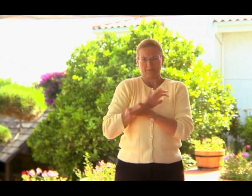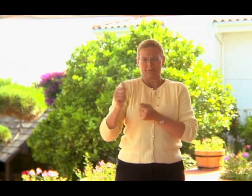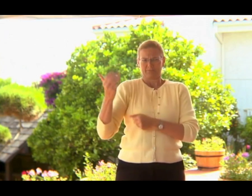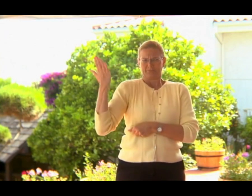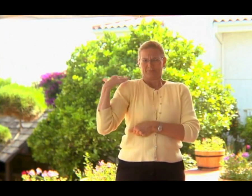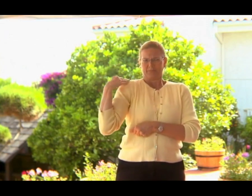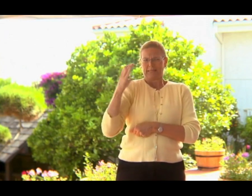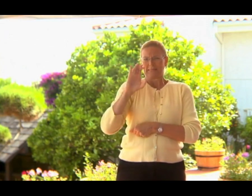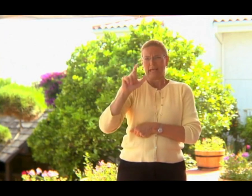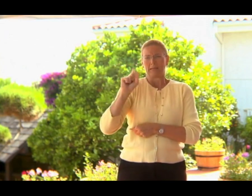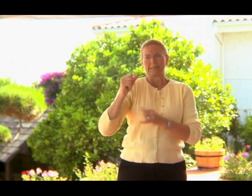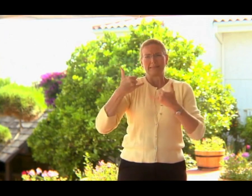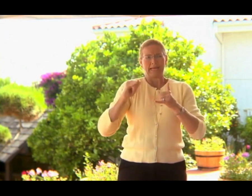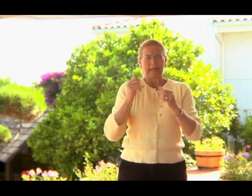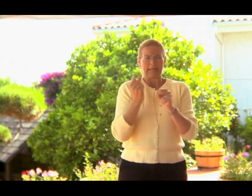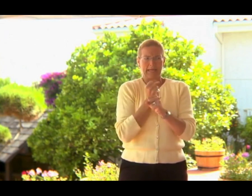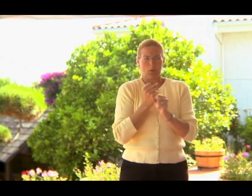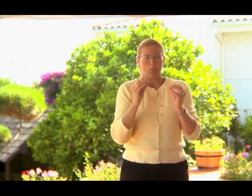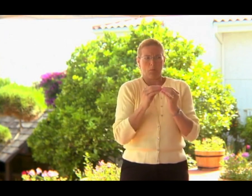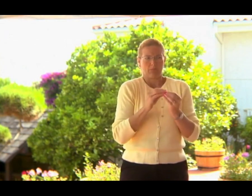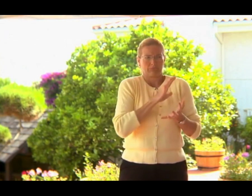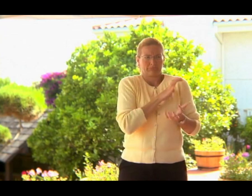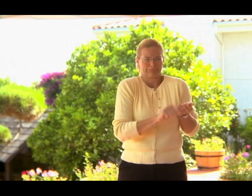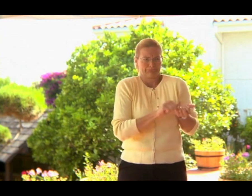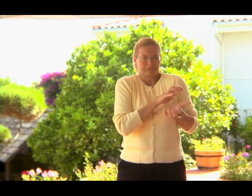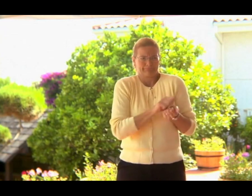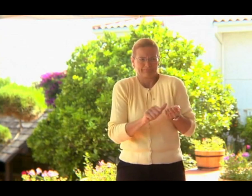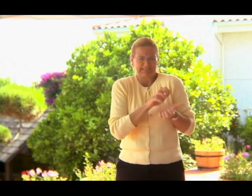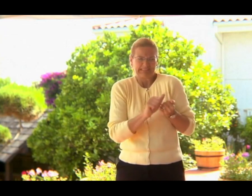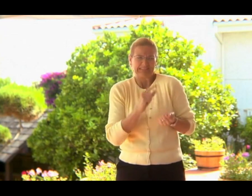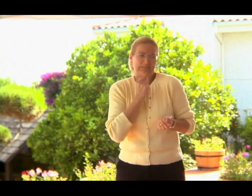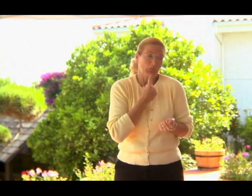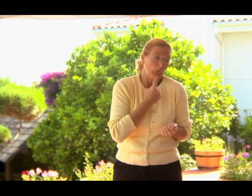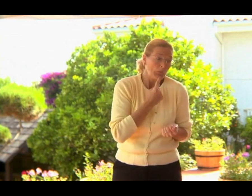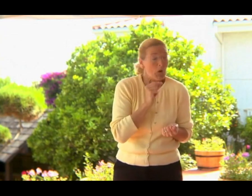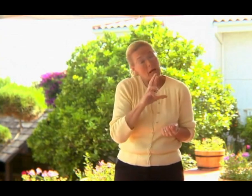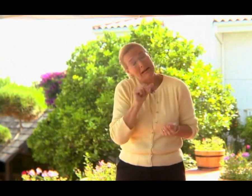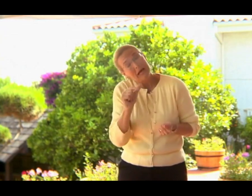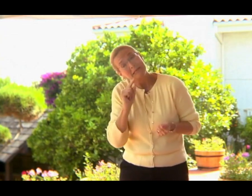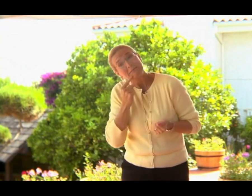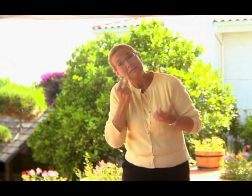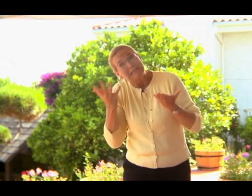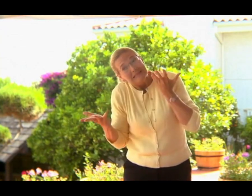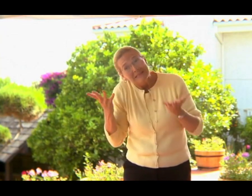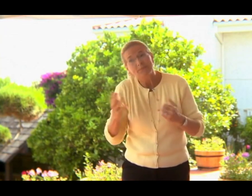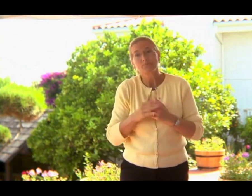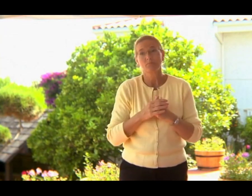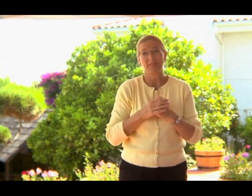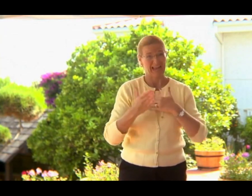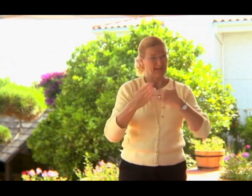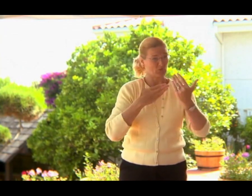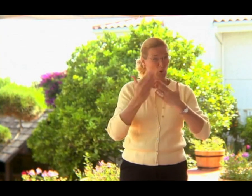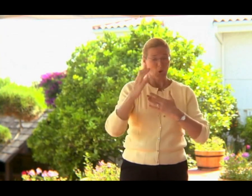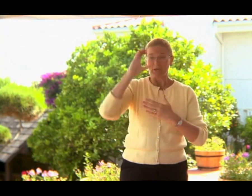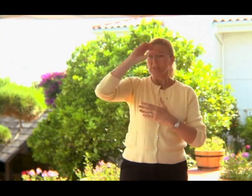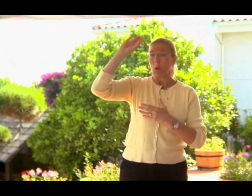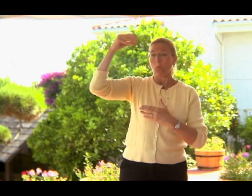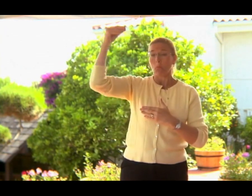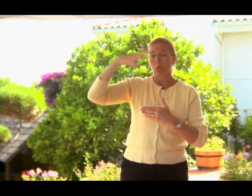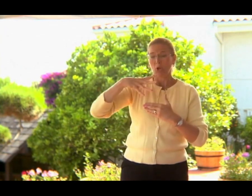Even when your sunburn goes away, the cells have still received some degree of damage. So there is much to be gained if you can greatly